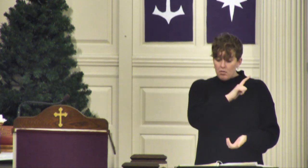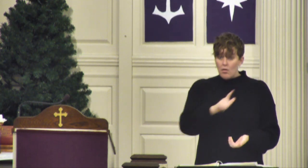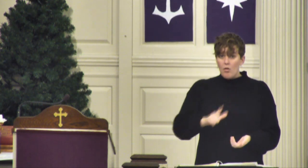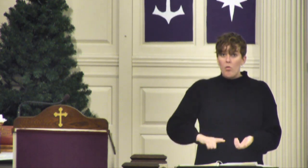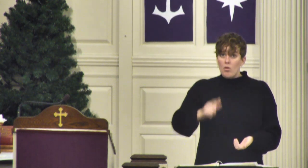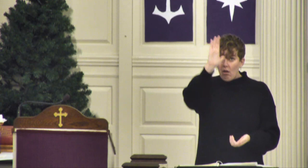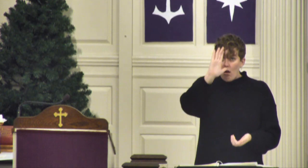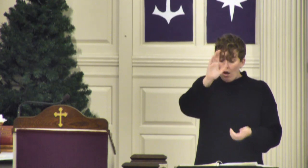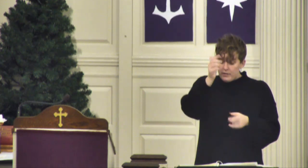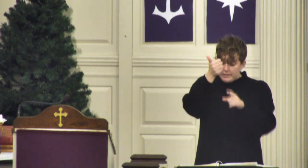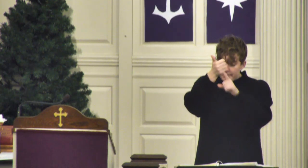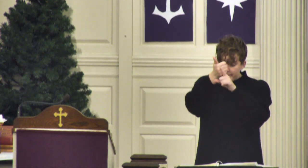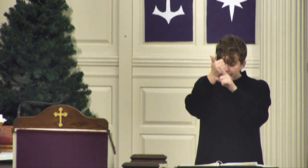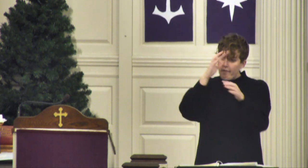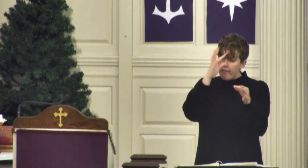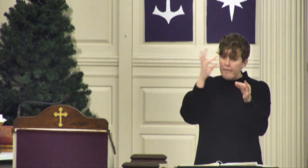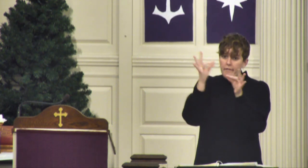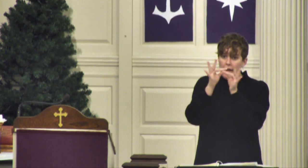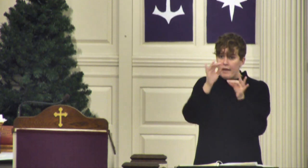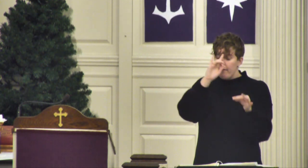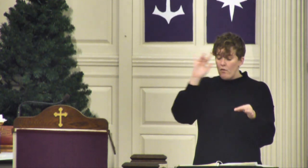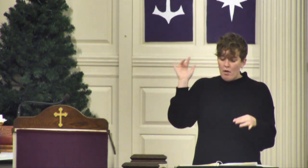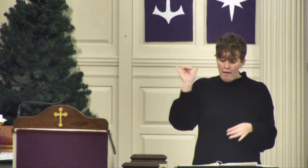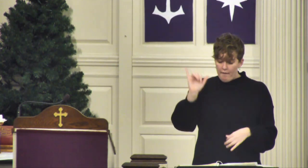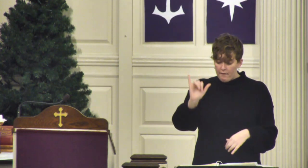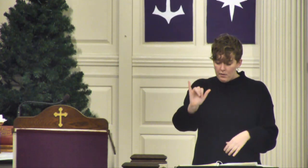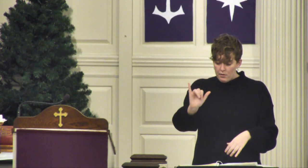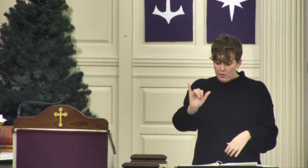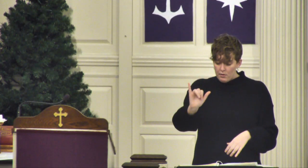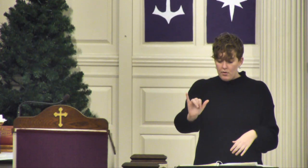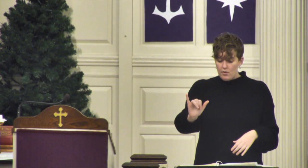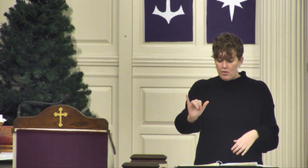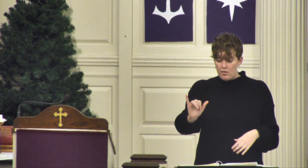The Lord God keeps faith forever,